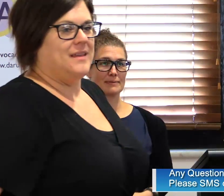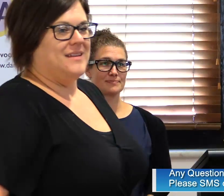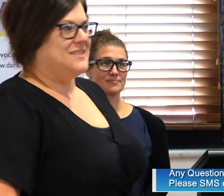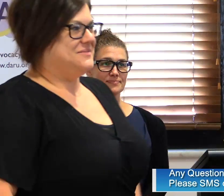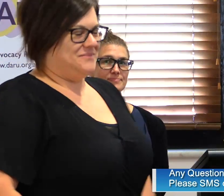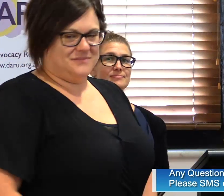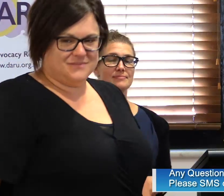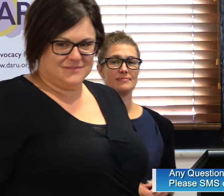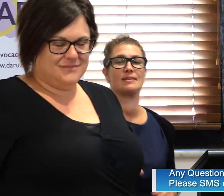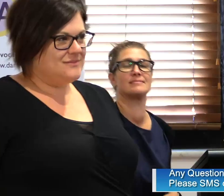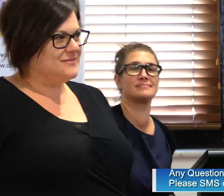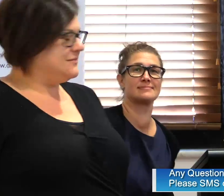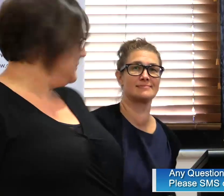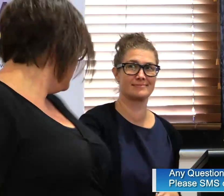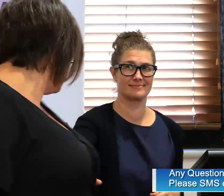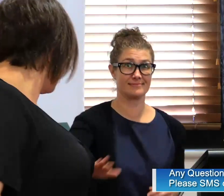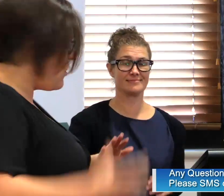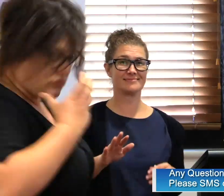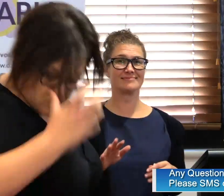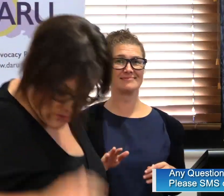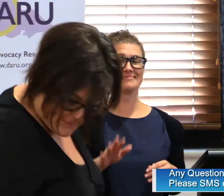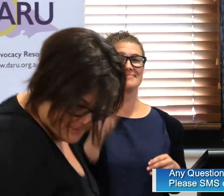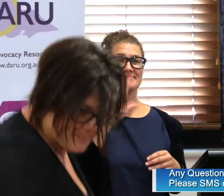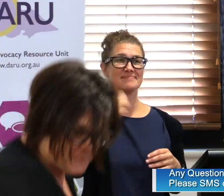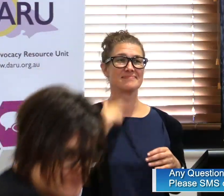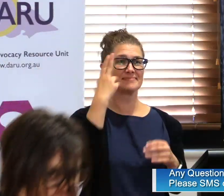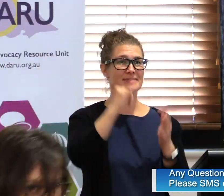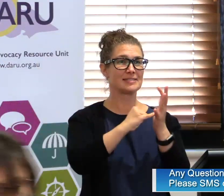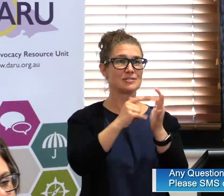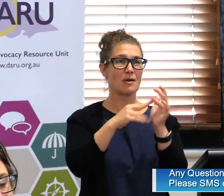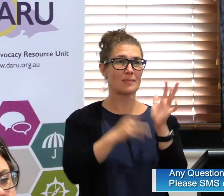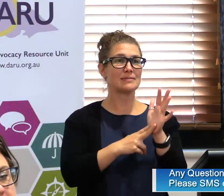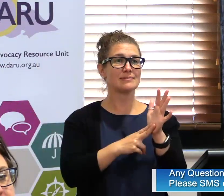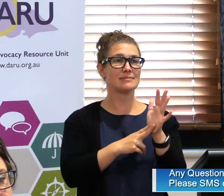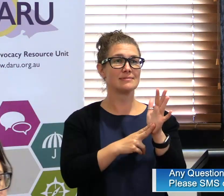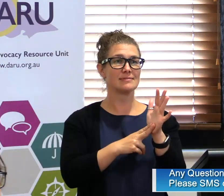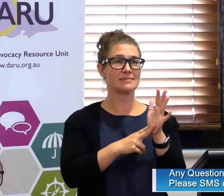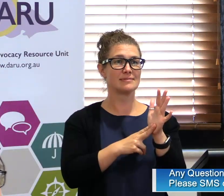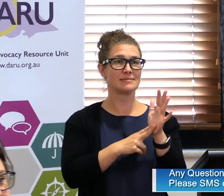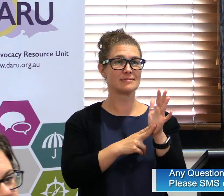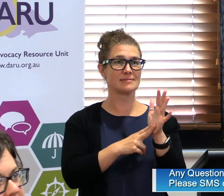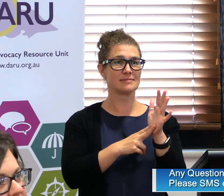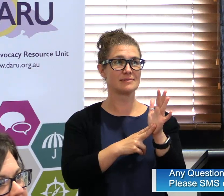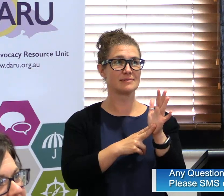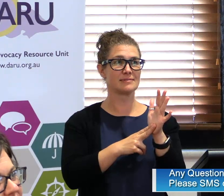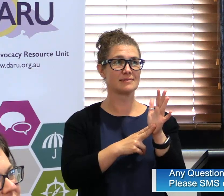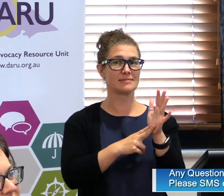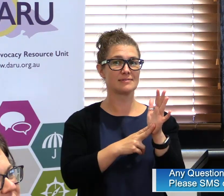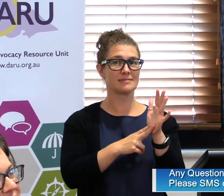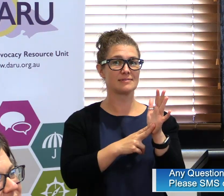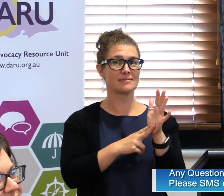Hello, my name is Simon and I work for... Can you hear through